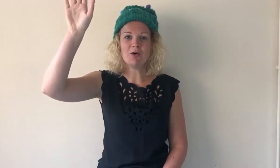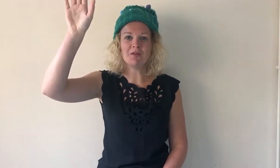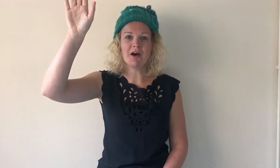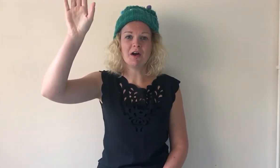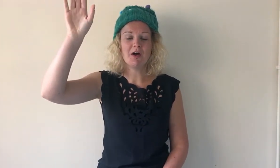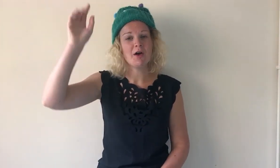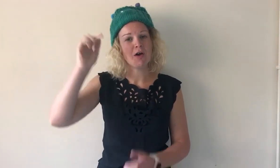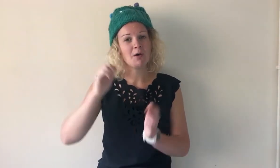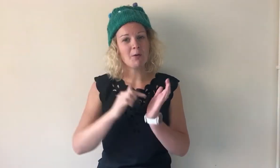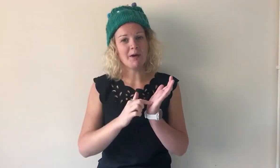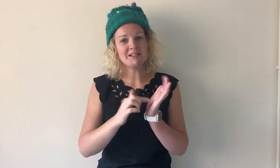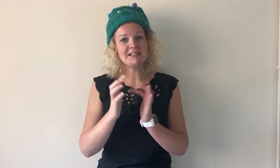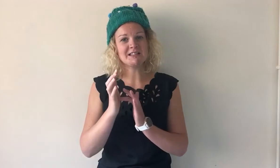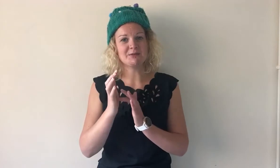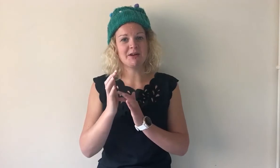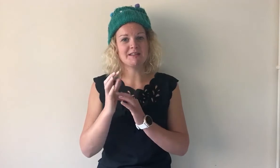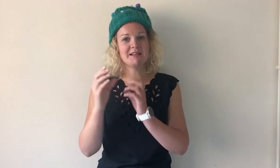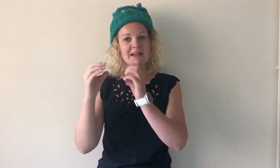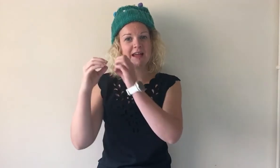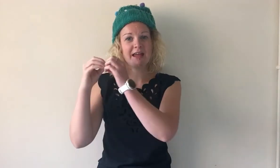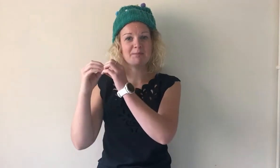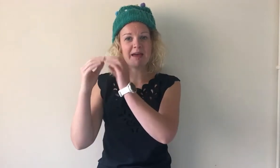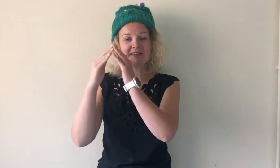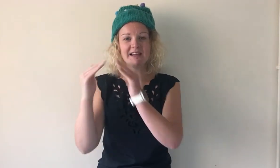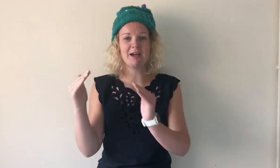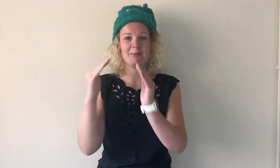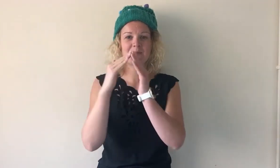over where Jesus was in Bethlehem.